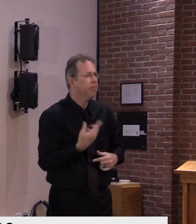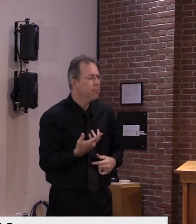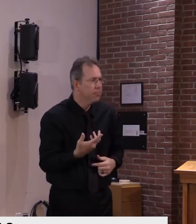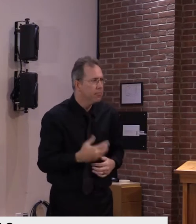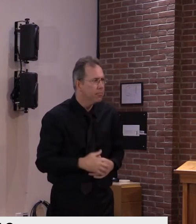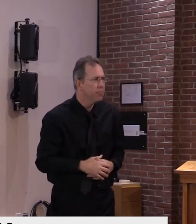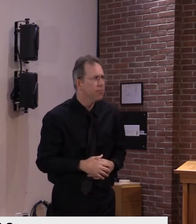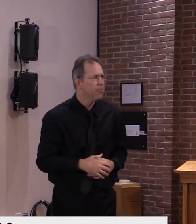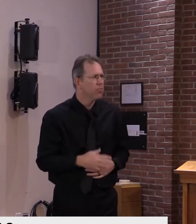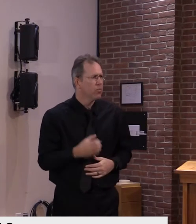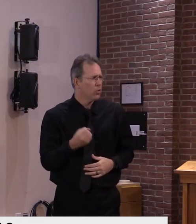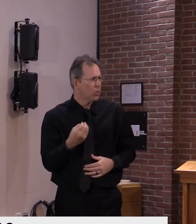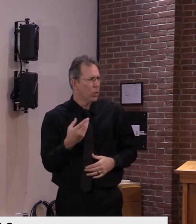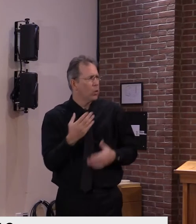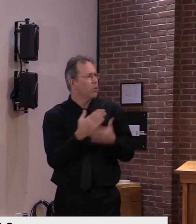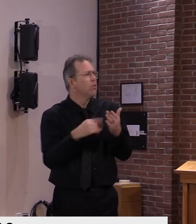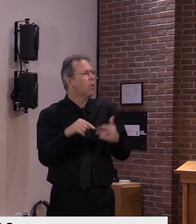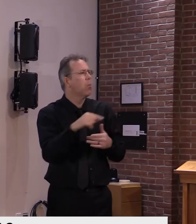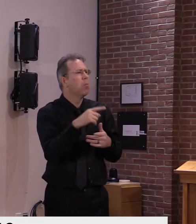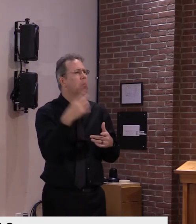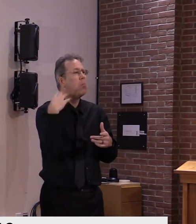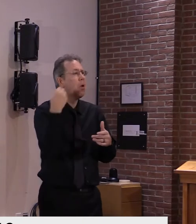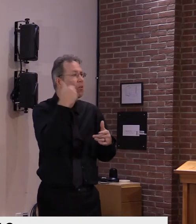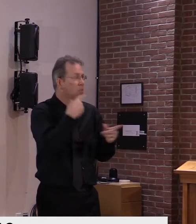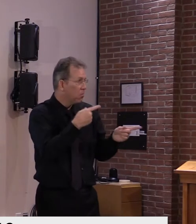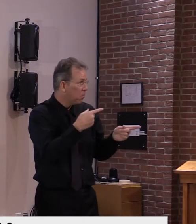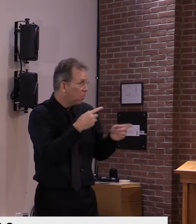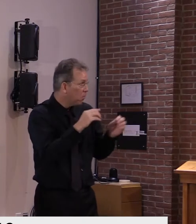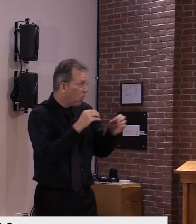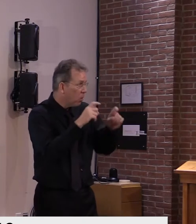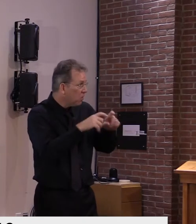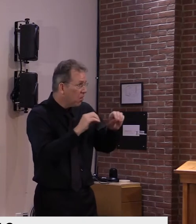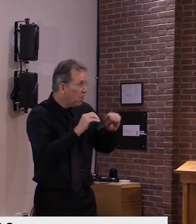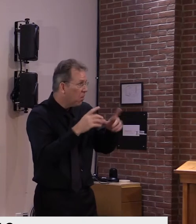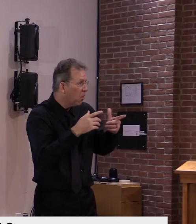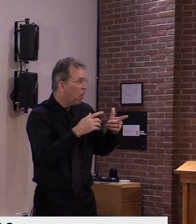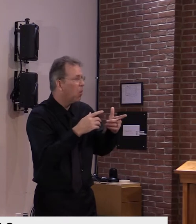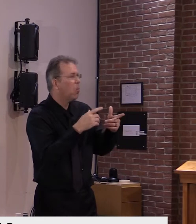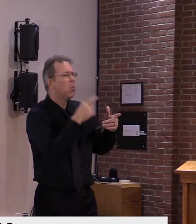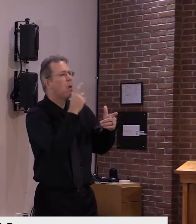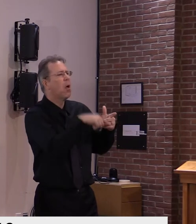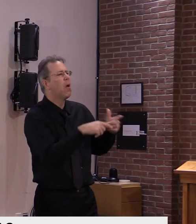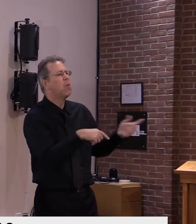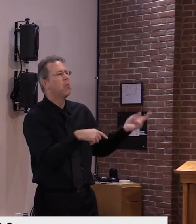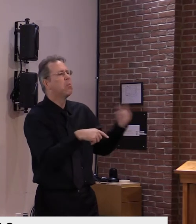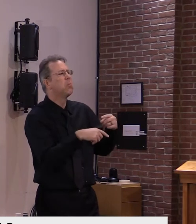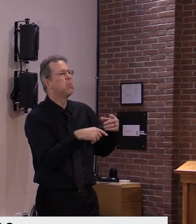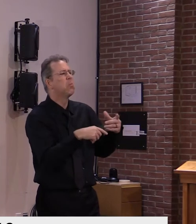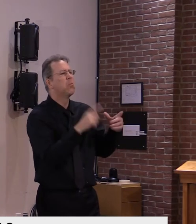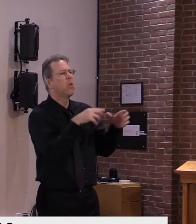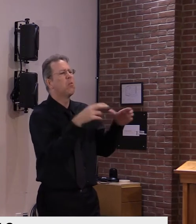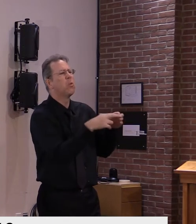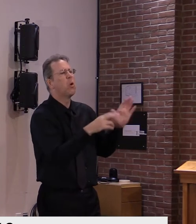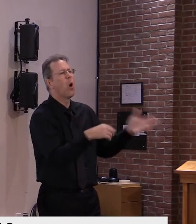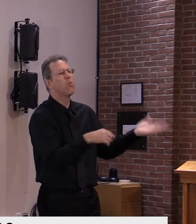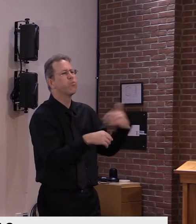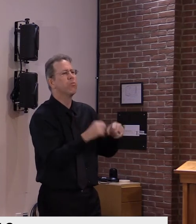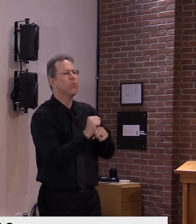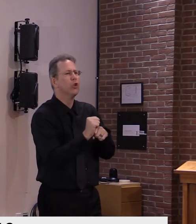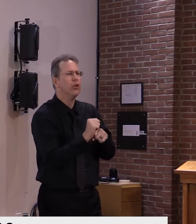Reader asks for clarification, would be greatly appreciated, and benefits the general population.